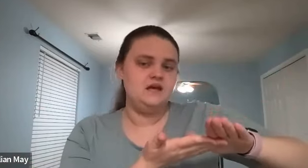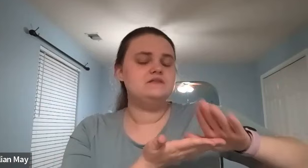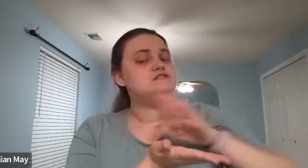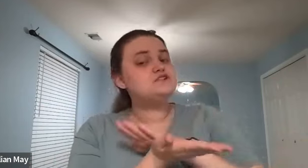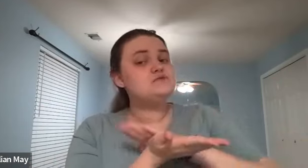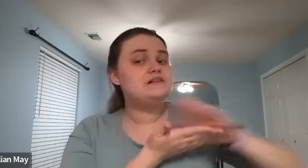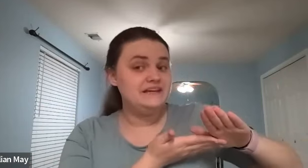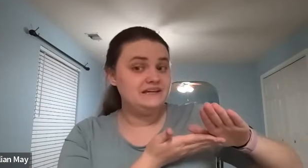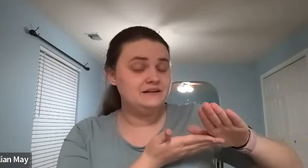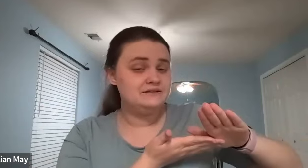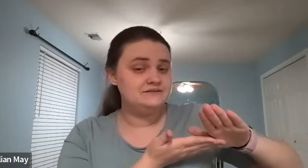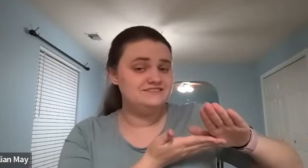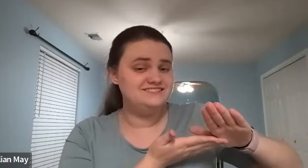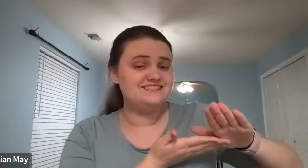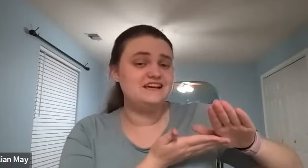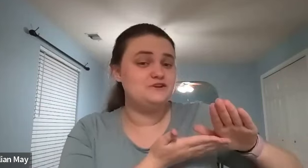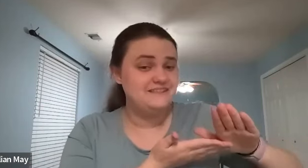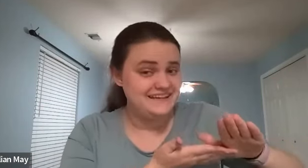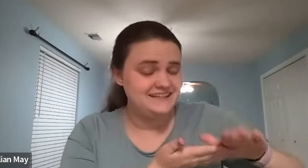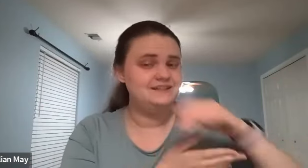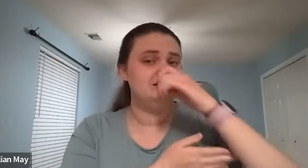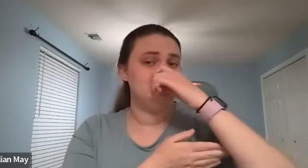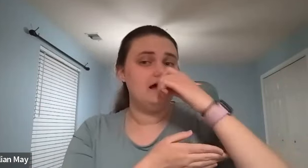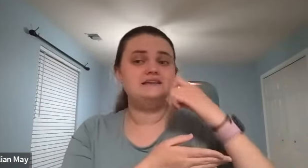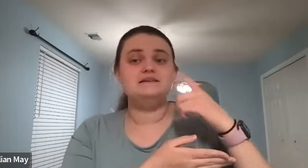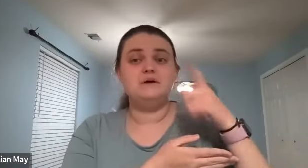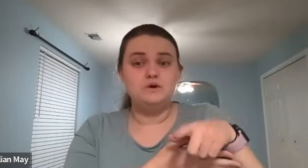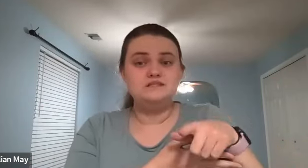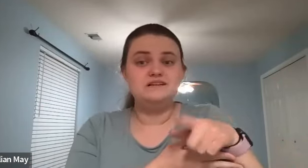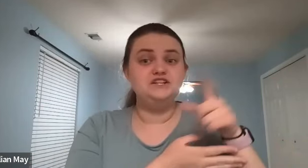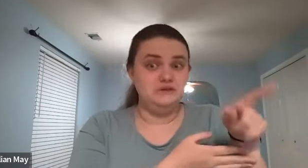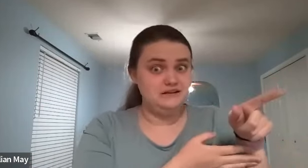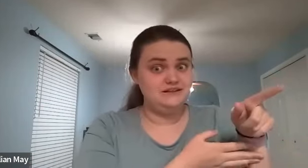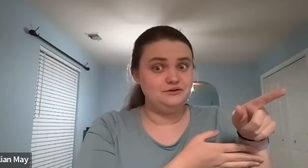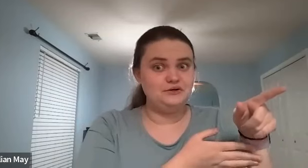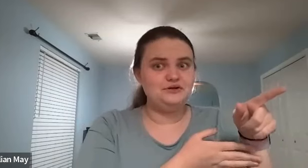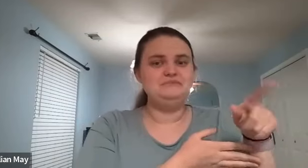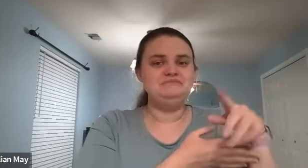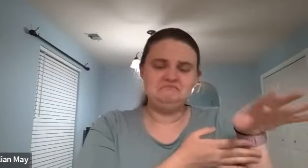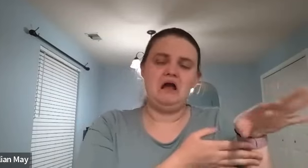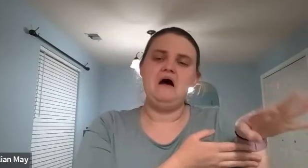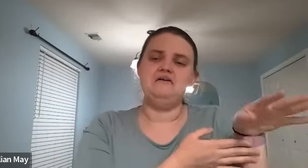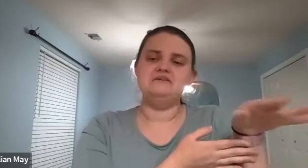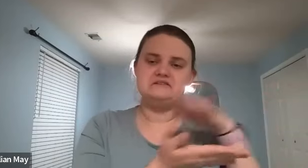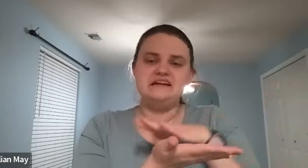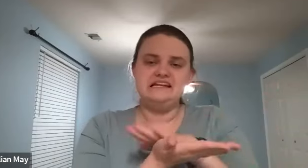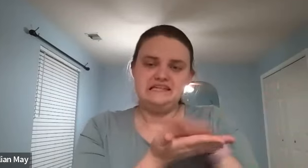This is also clean. The sign for clean, as in my room is clean. You need to clean your room. All of those are in